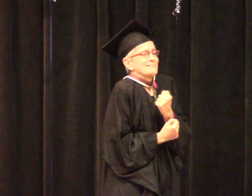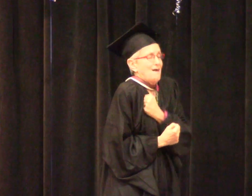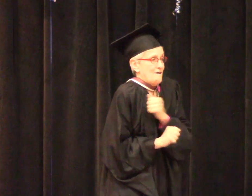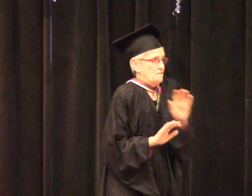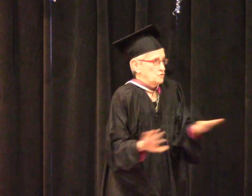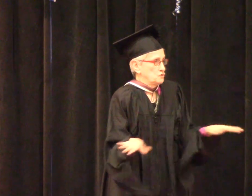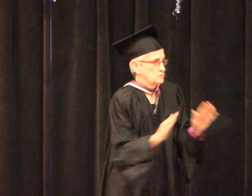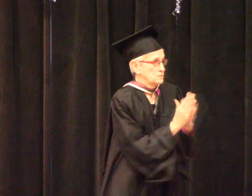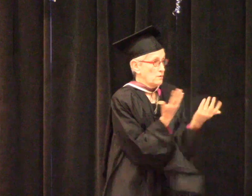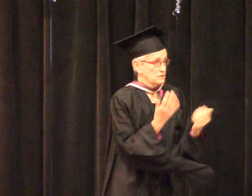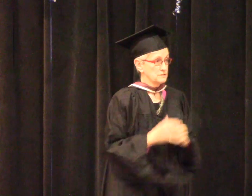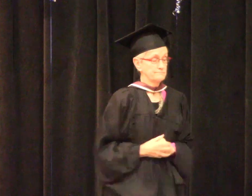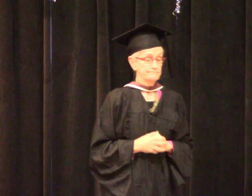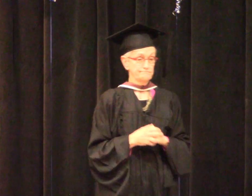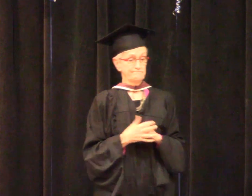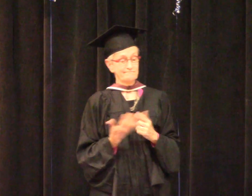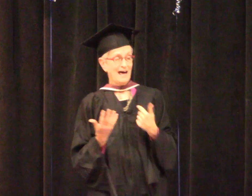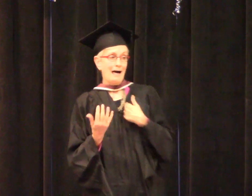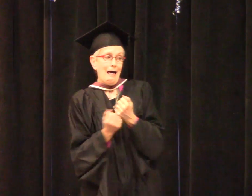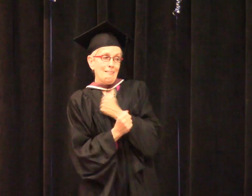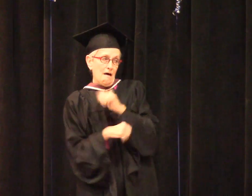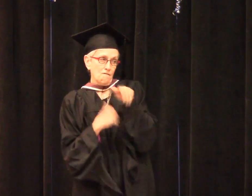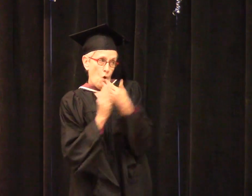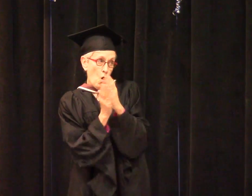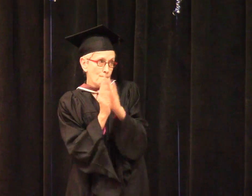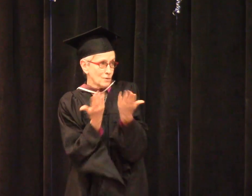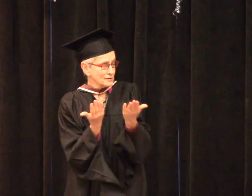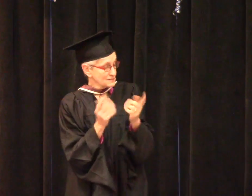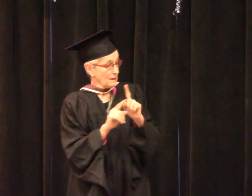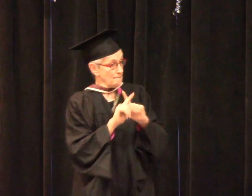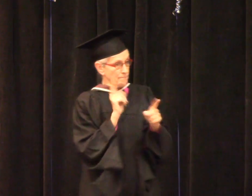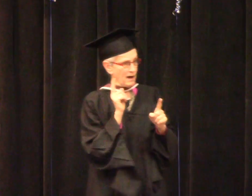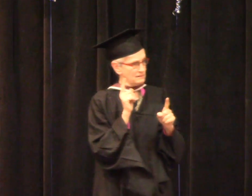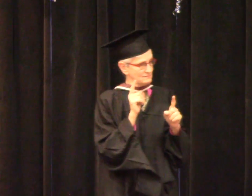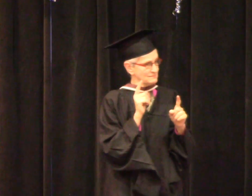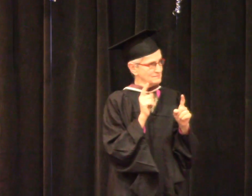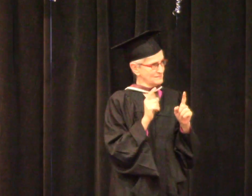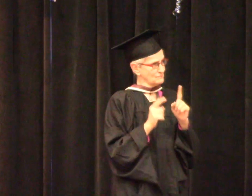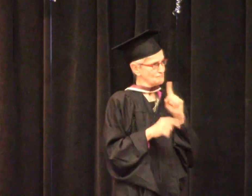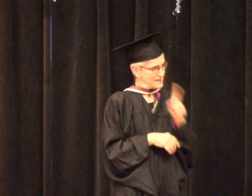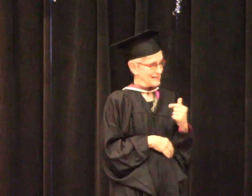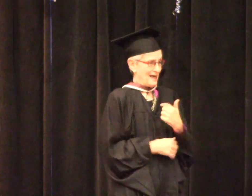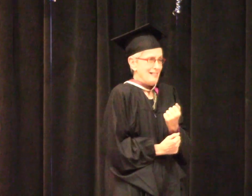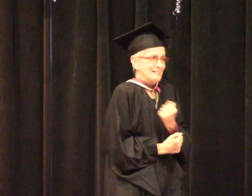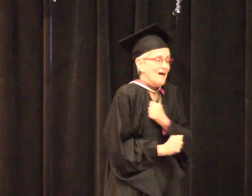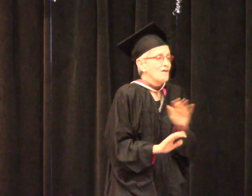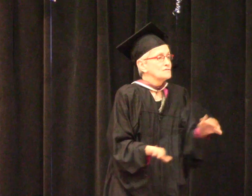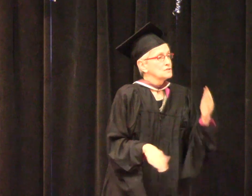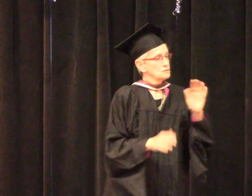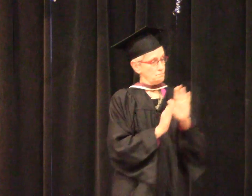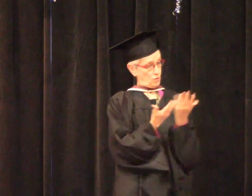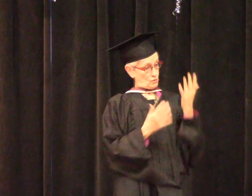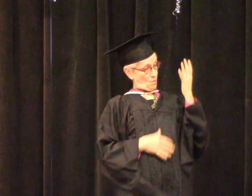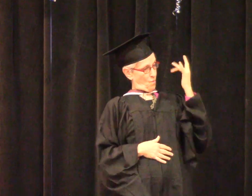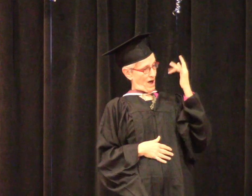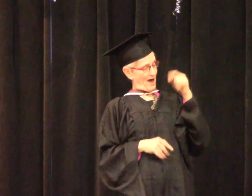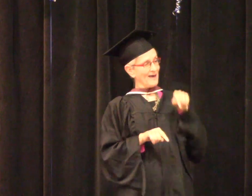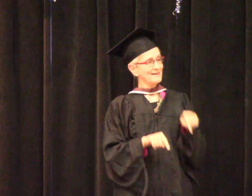And that is the reason I love children's books. I love all types of books. But I really adore children's